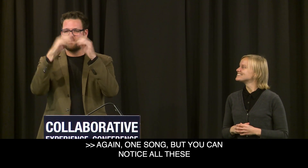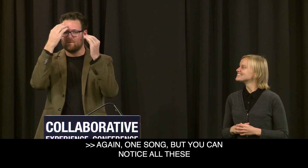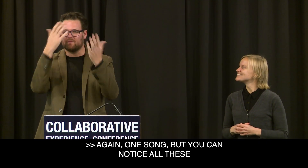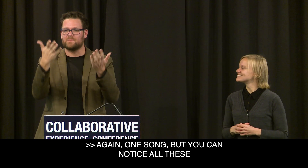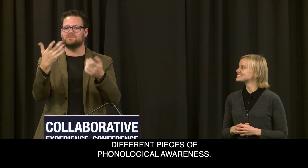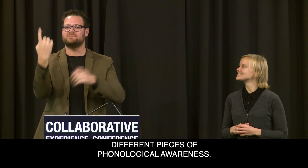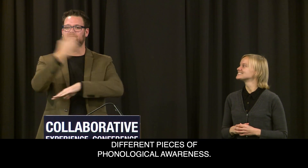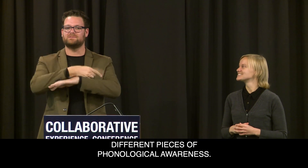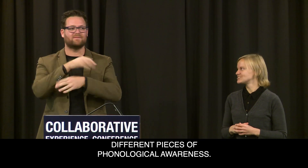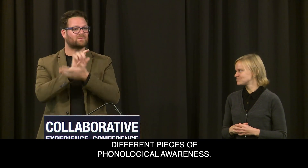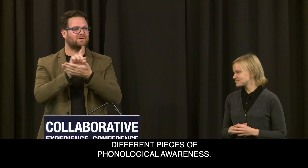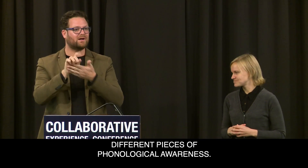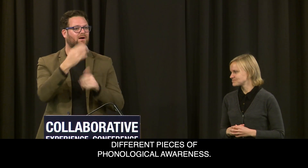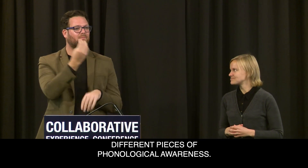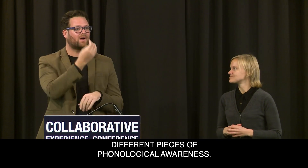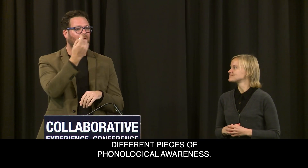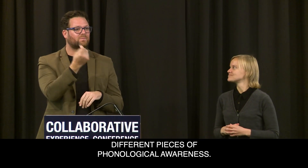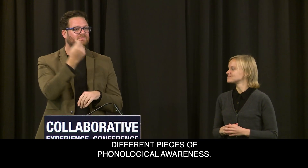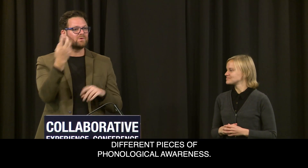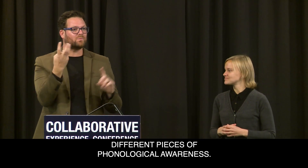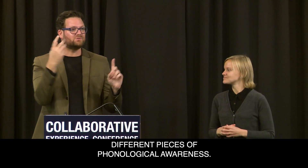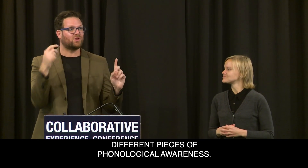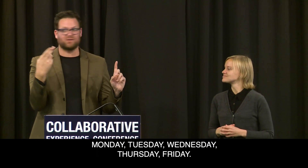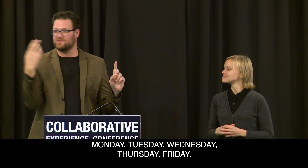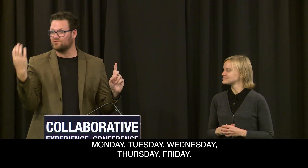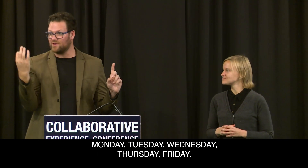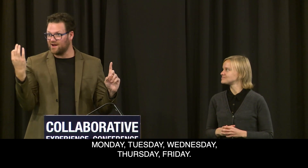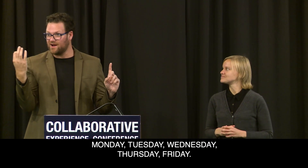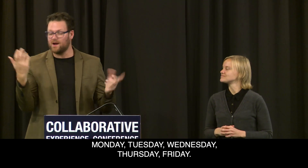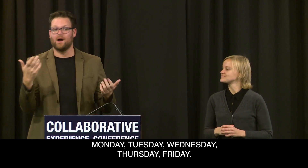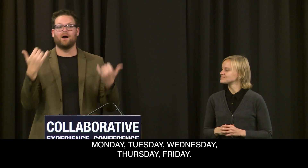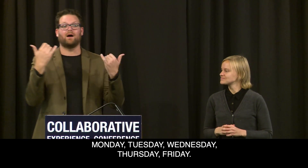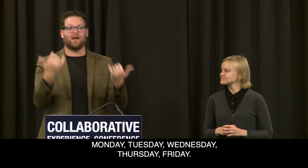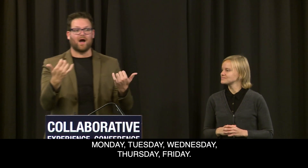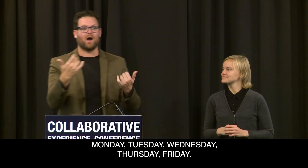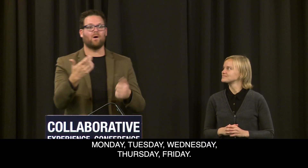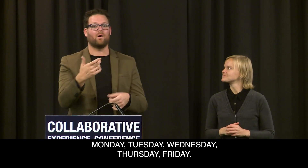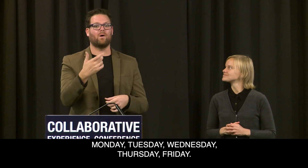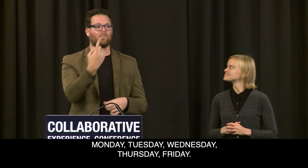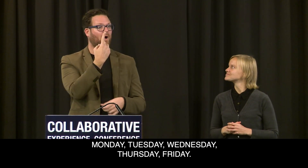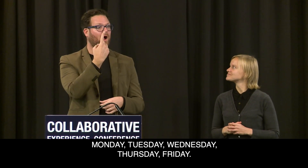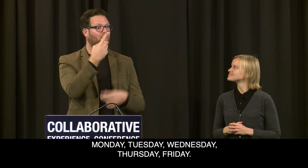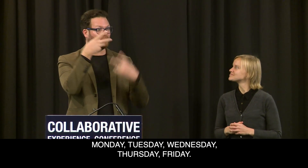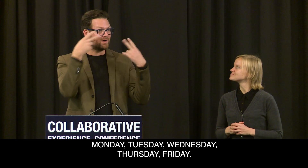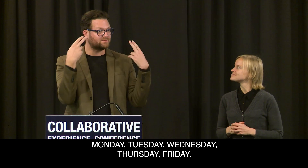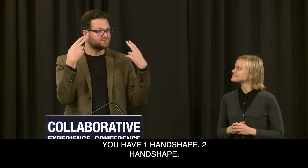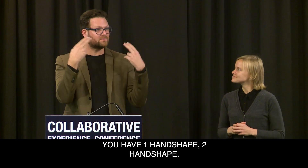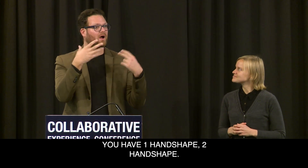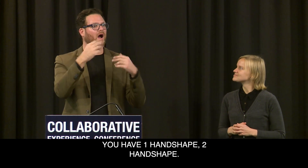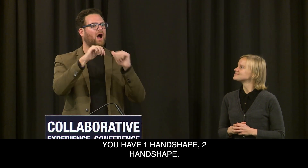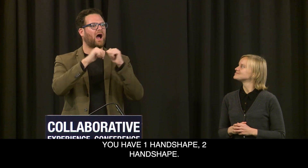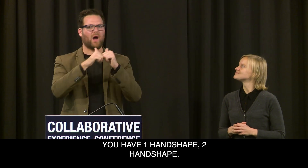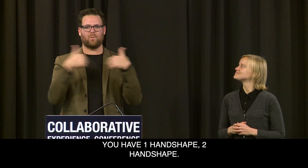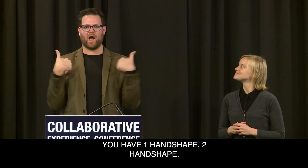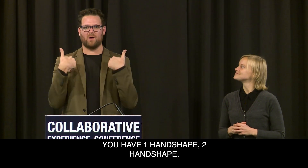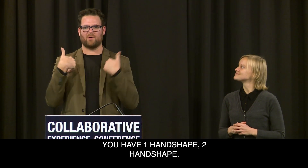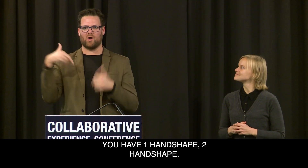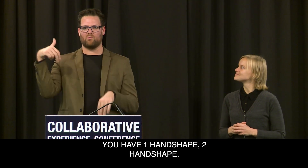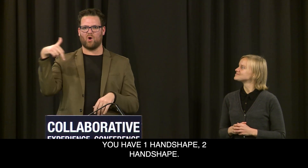these different pieces of phonological awareness. Monday, Tuesday, Wednesday, Thursday, Friday. You have one hand shape, two